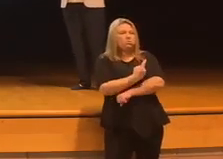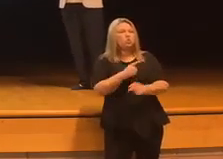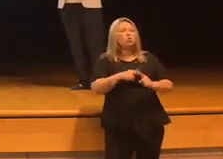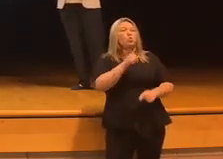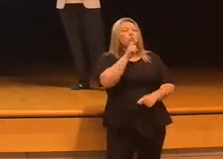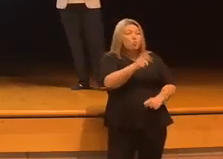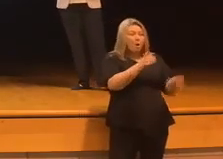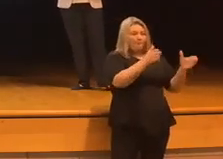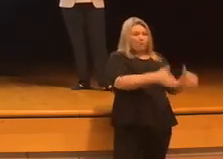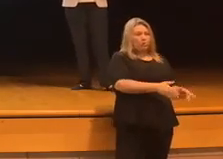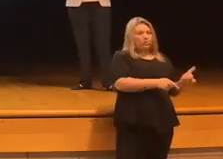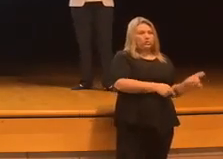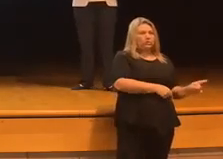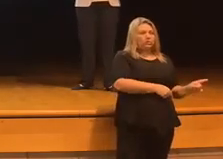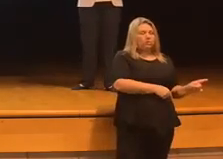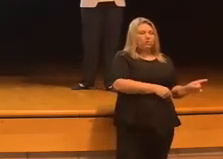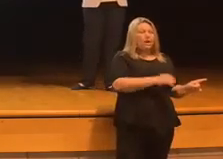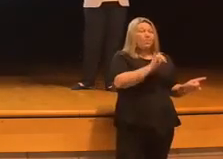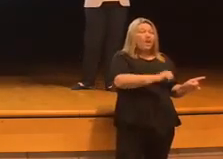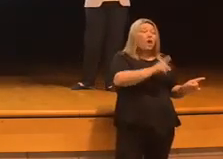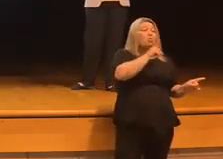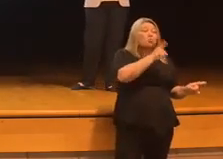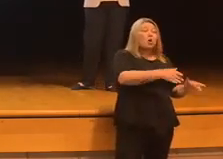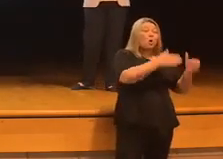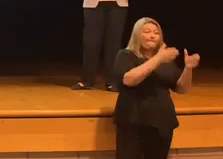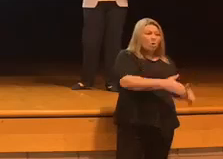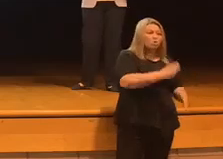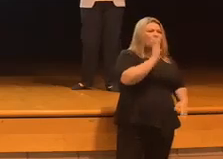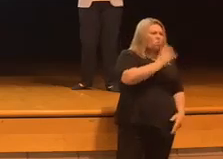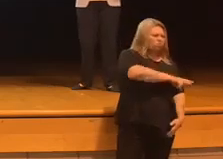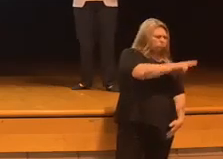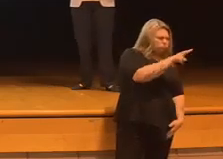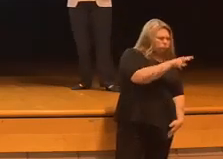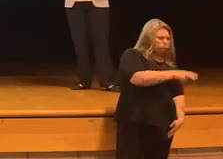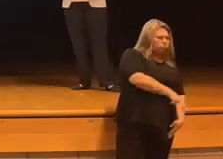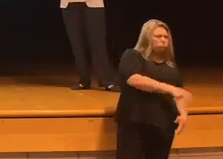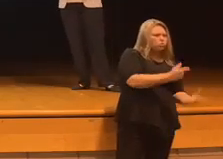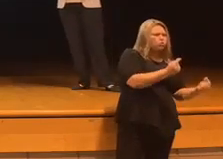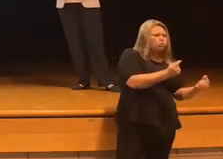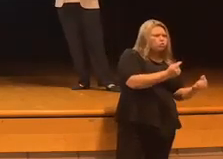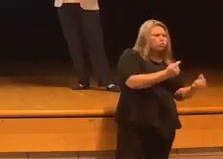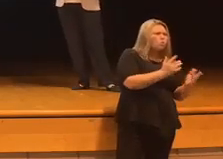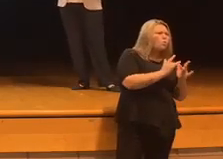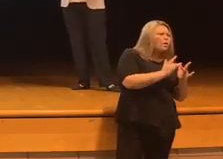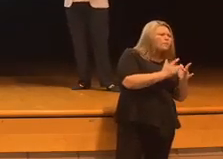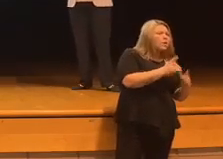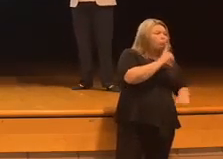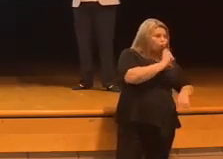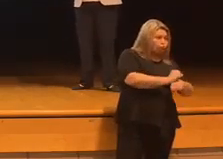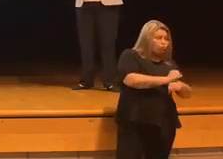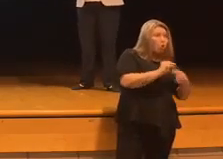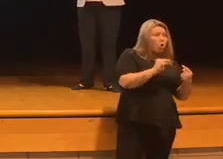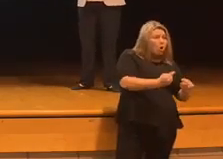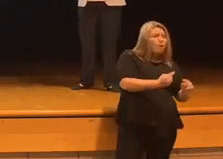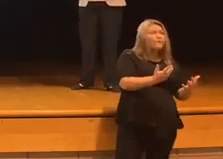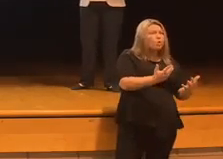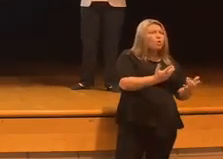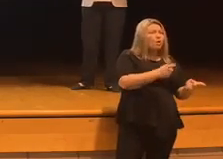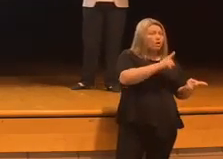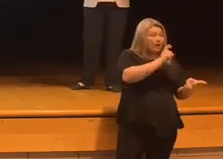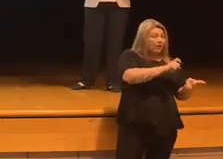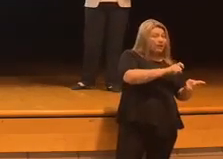live person. The real person then reviews the material and determines, is this harmful? Does this need to